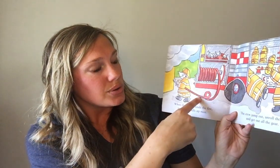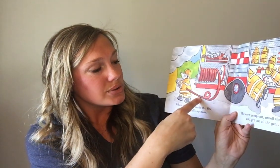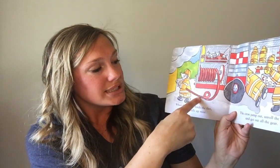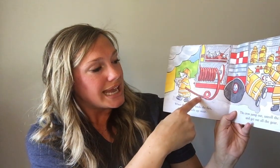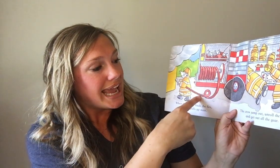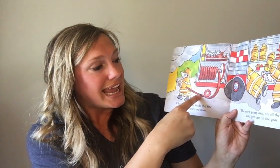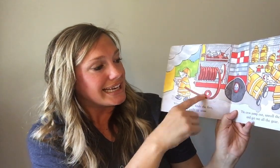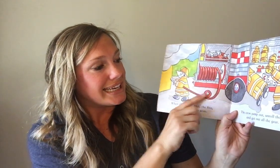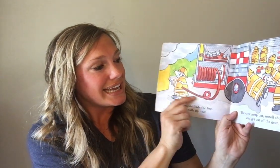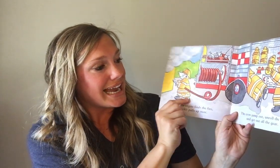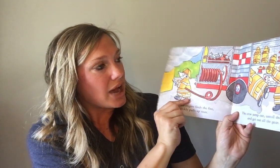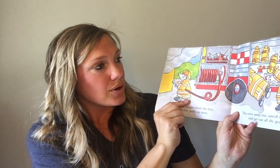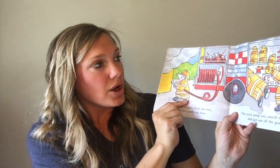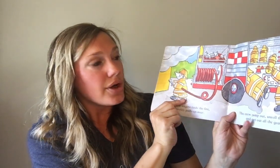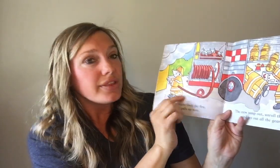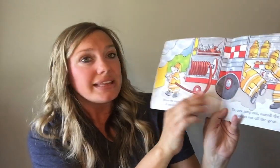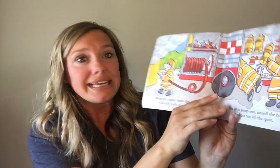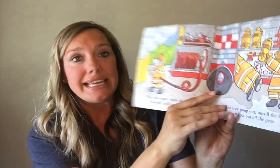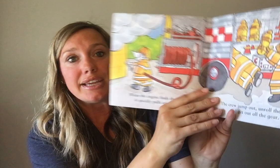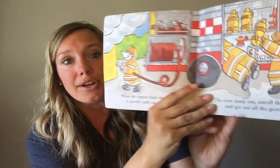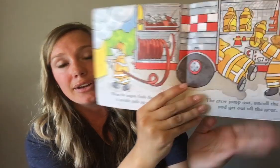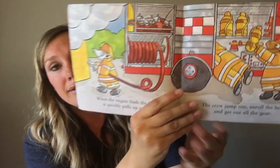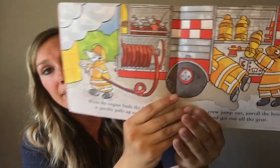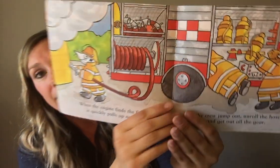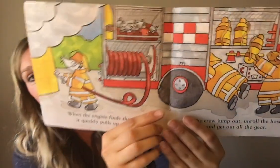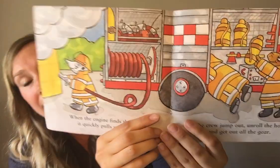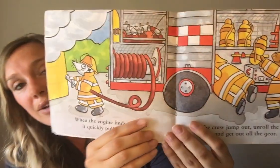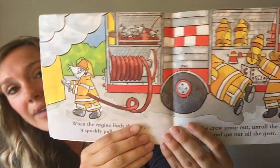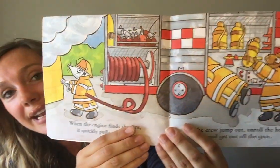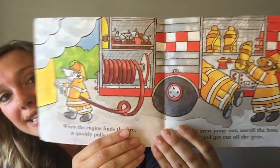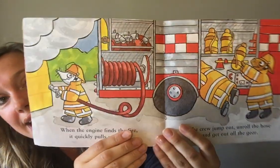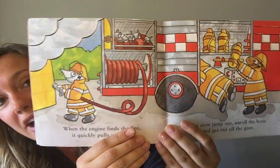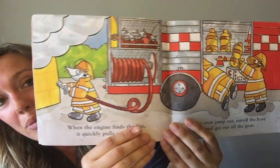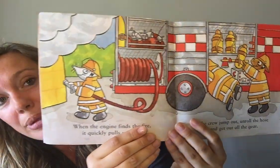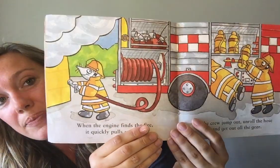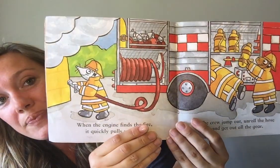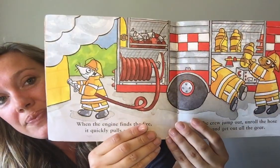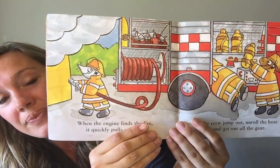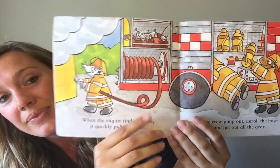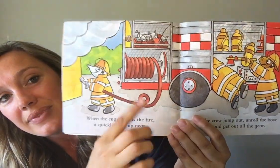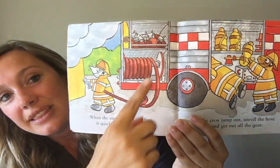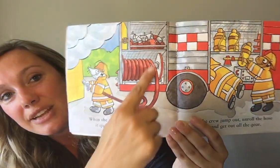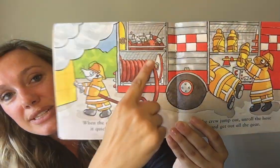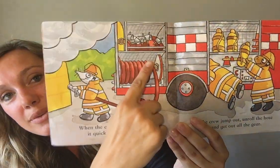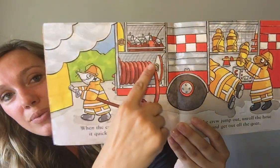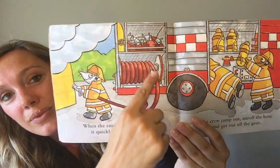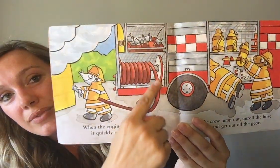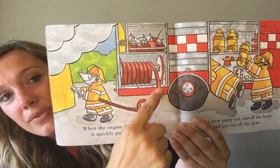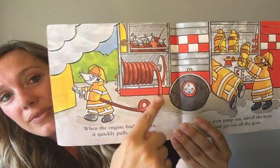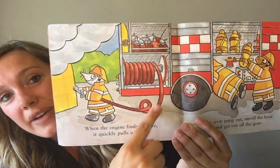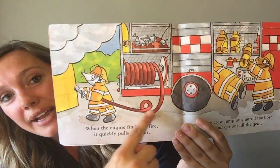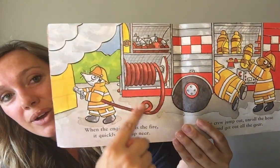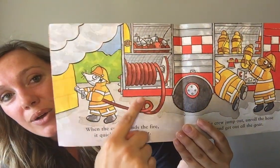hose, and get out all the gear. They're getting ready to help. There's the fire